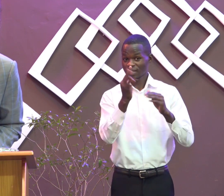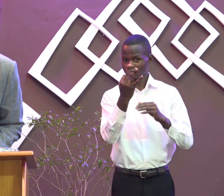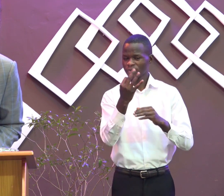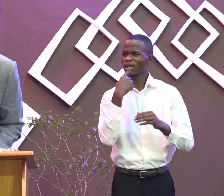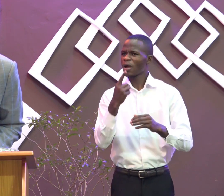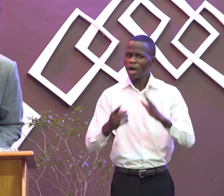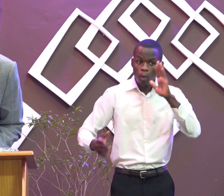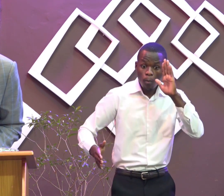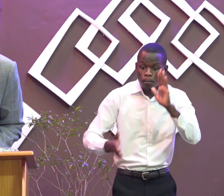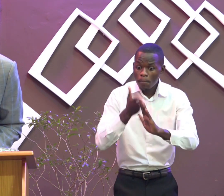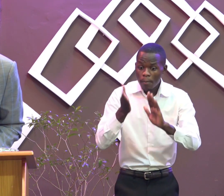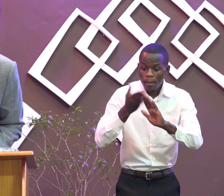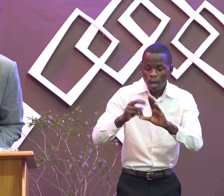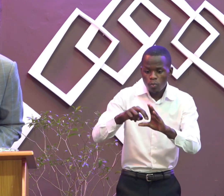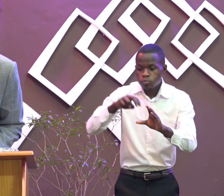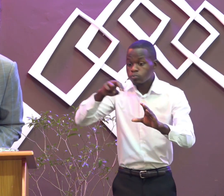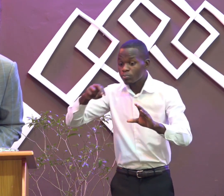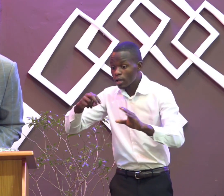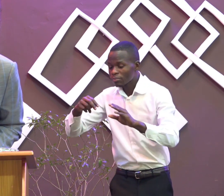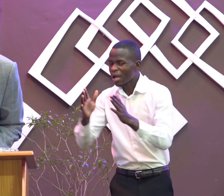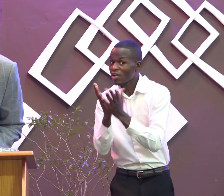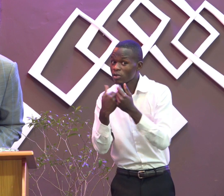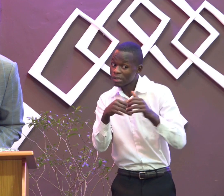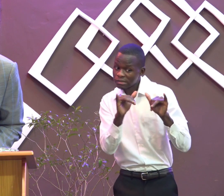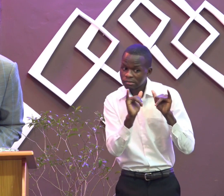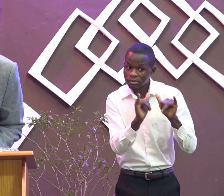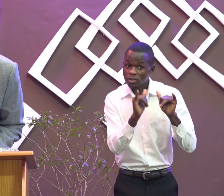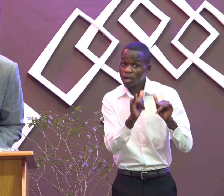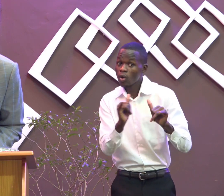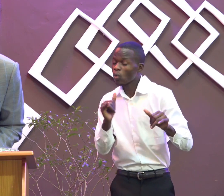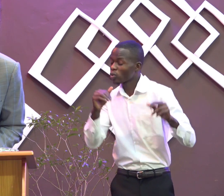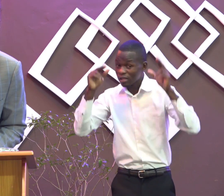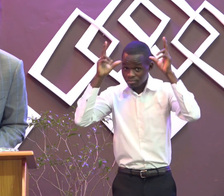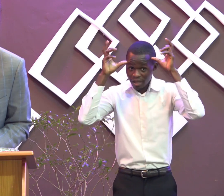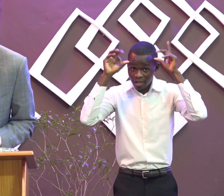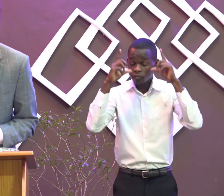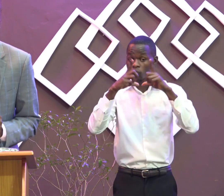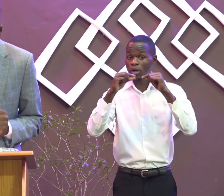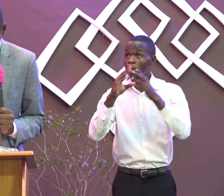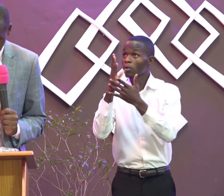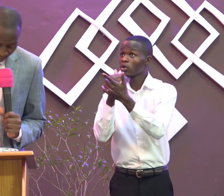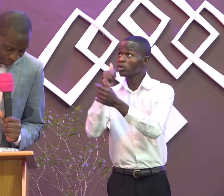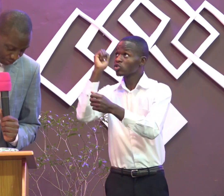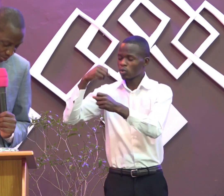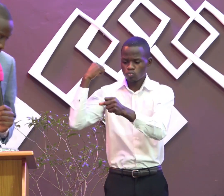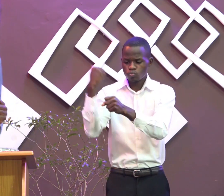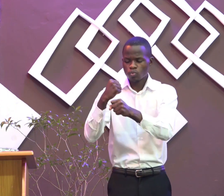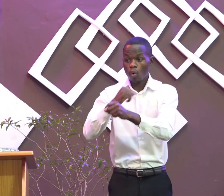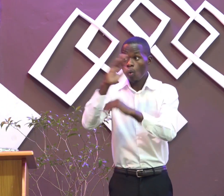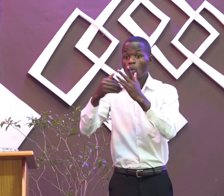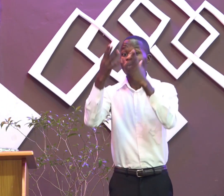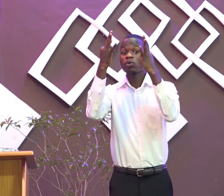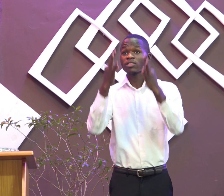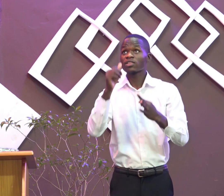toyangu irisanga kuva wali tolemeranga ku kigambe kibi kubanga akola buli kyayagala. In verse 3 says, be not